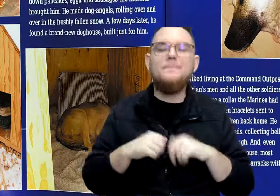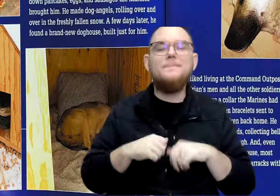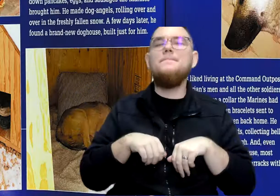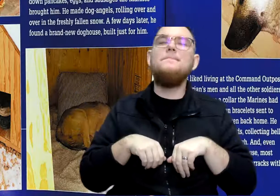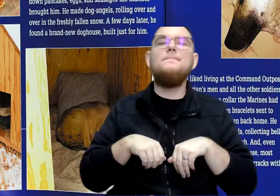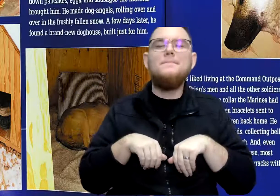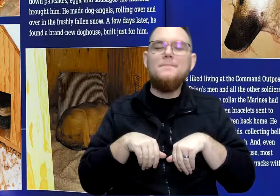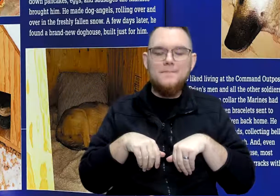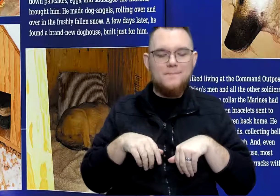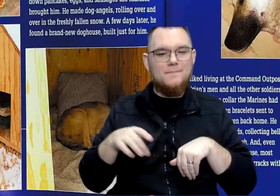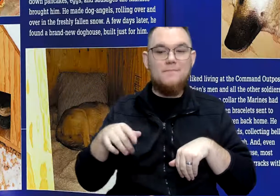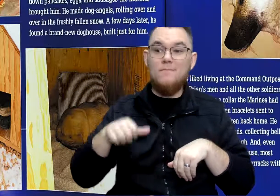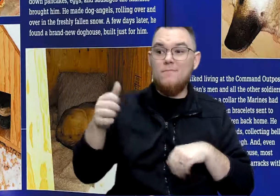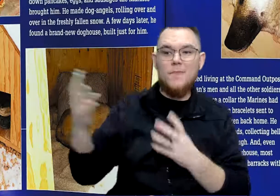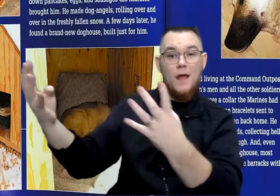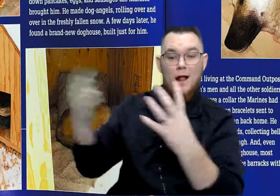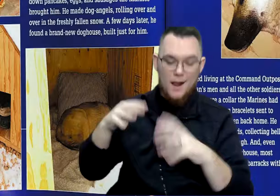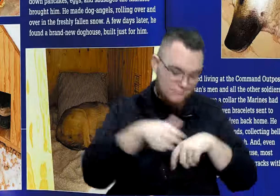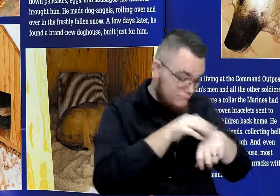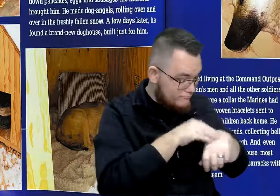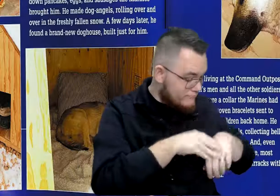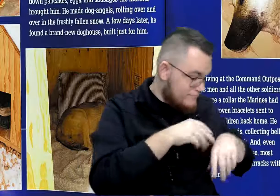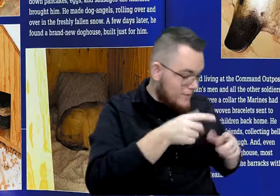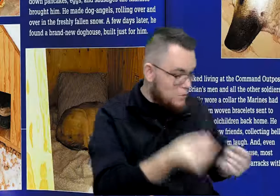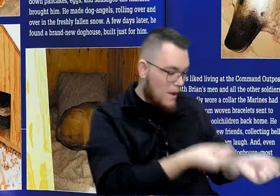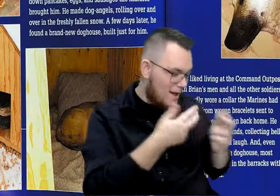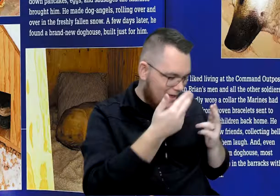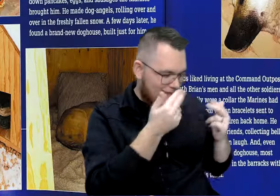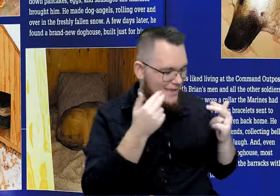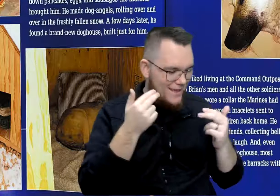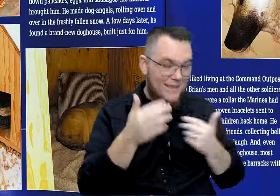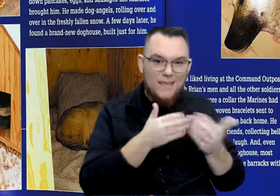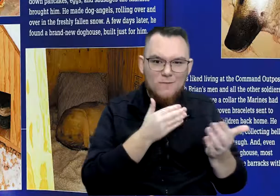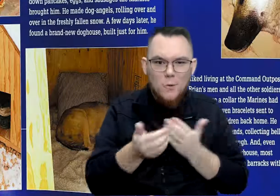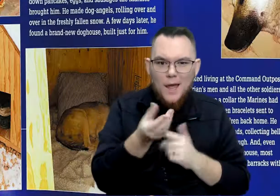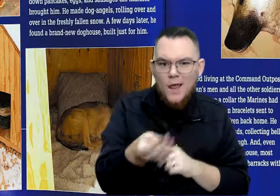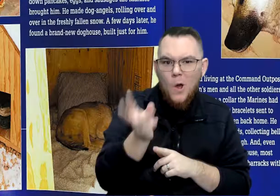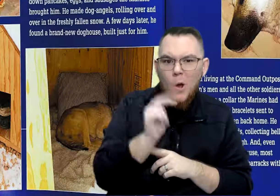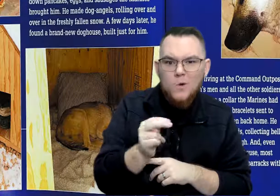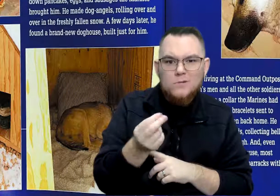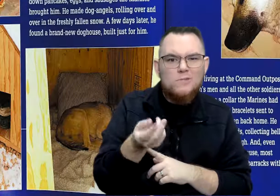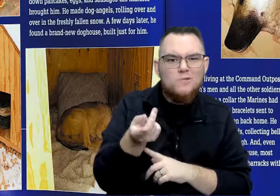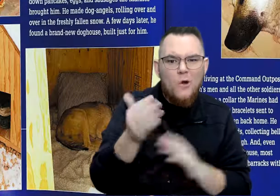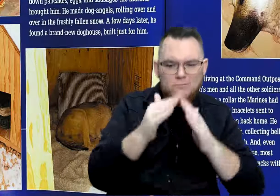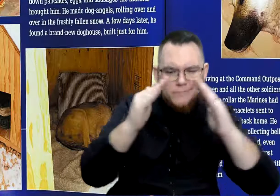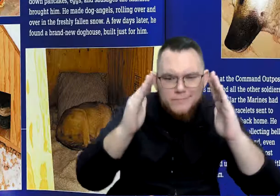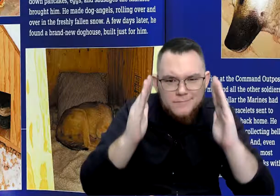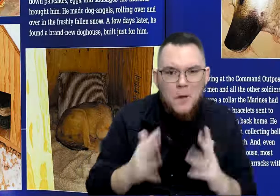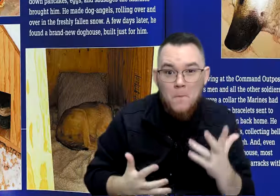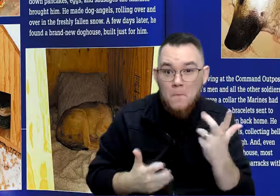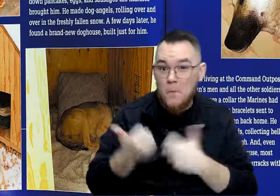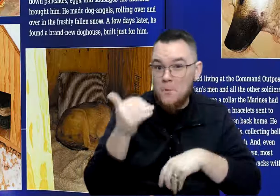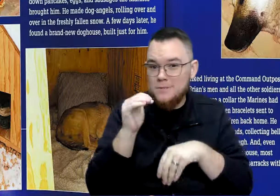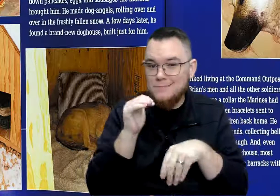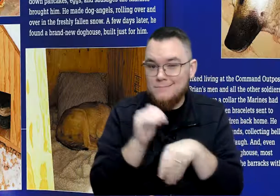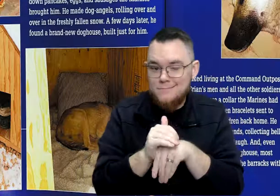belly rubs and making them laugh. And, even though he had his own doghouse, most nights Nubs curled up in the